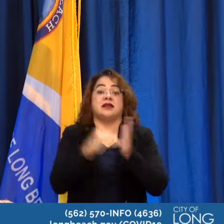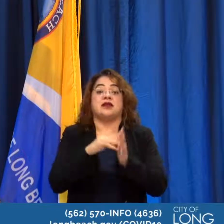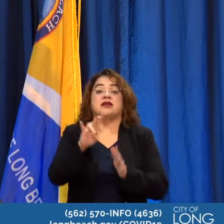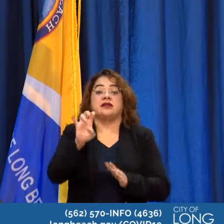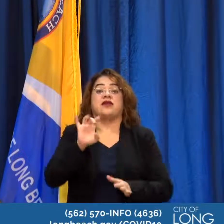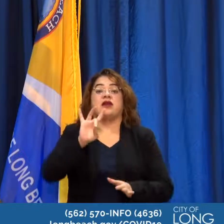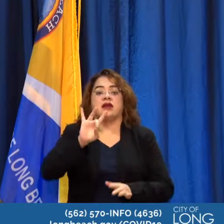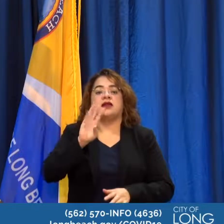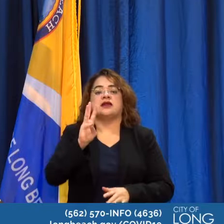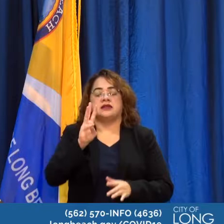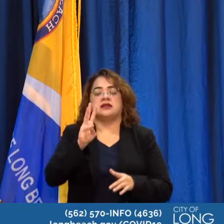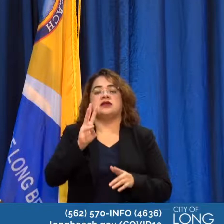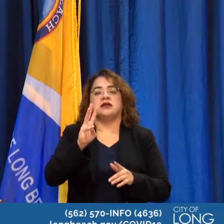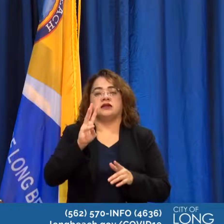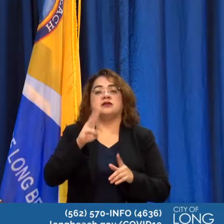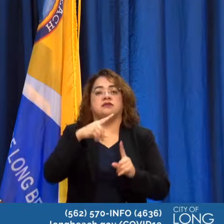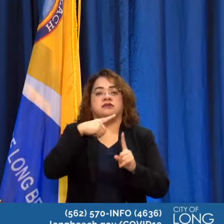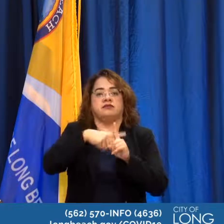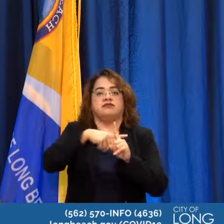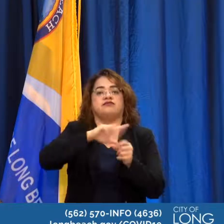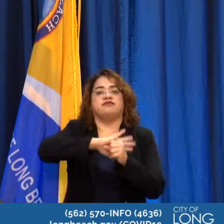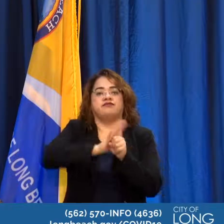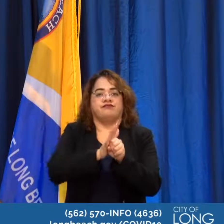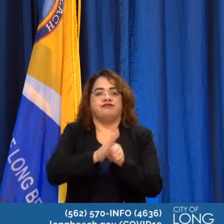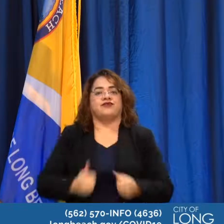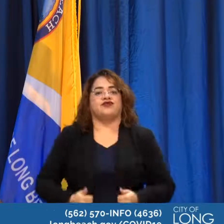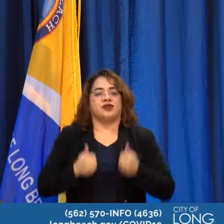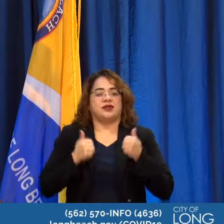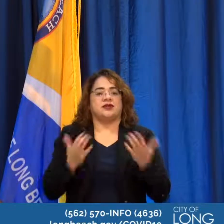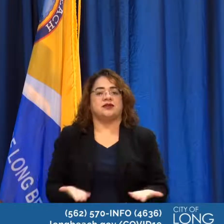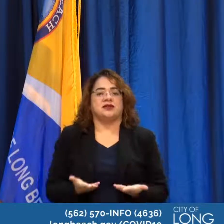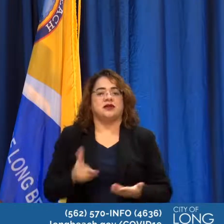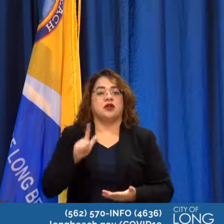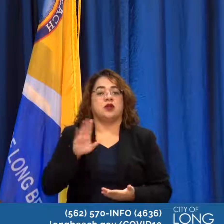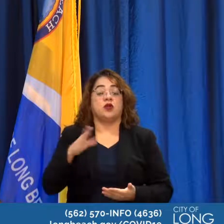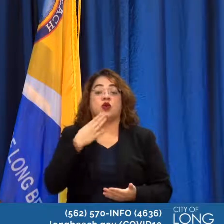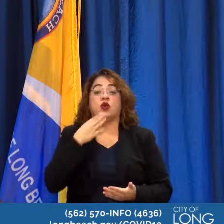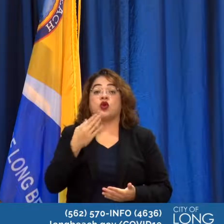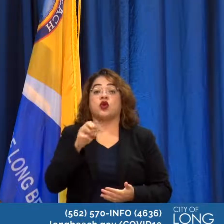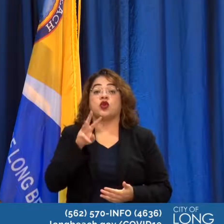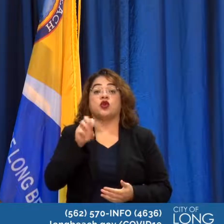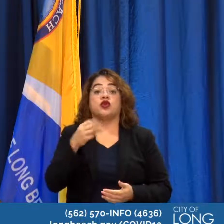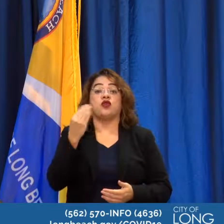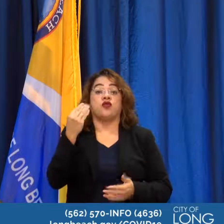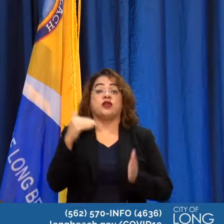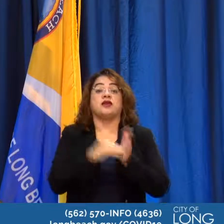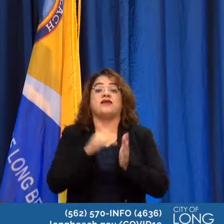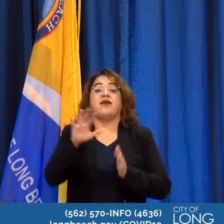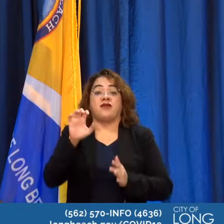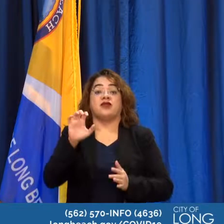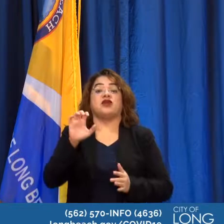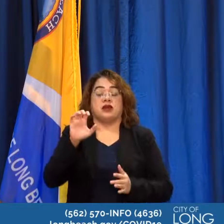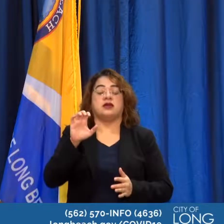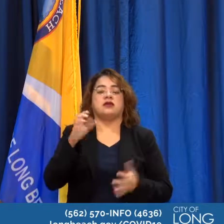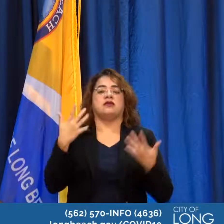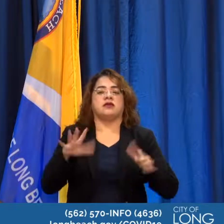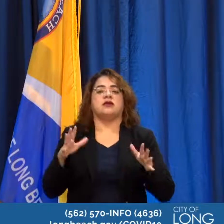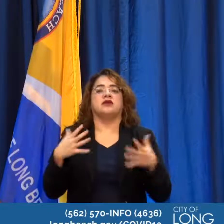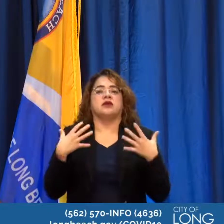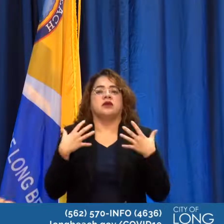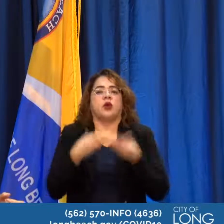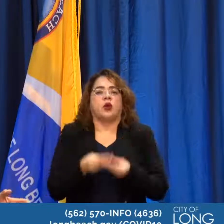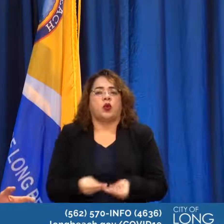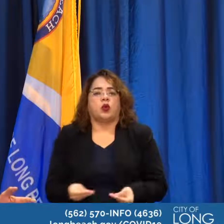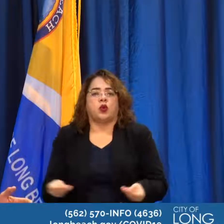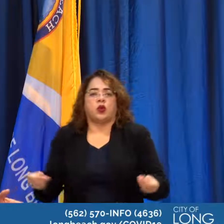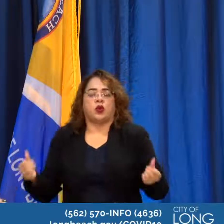16,786 residents test positive. The good news, of course, is about 14,500 of them have recovered,